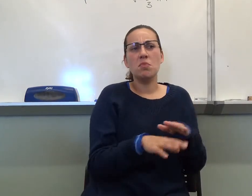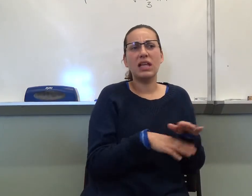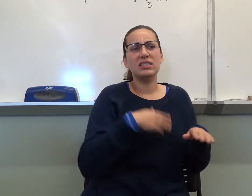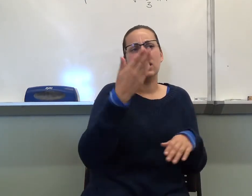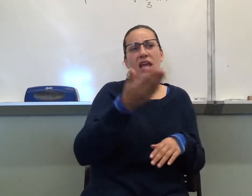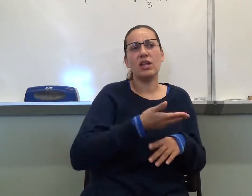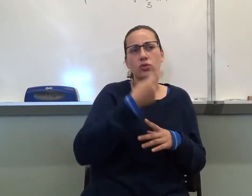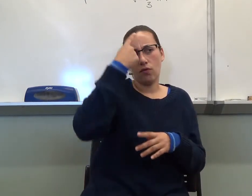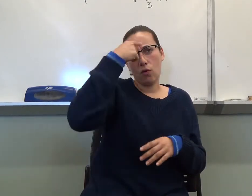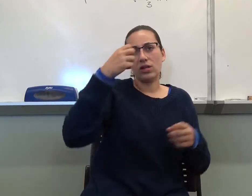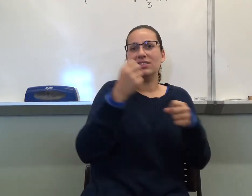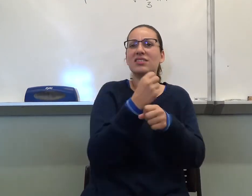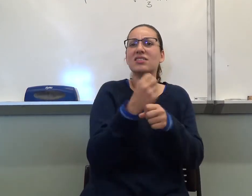Now, what is statistics?